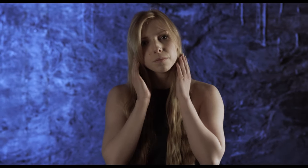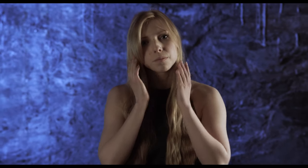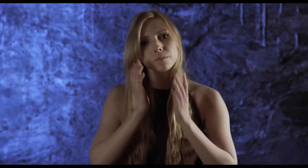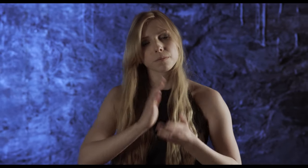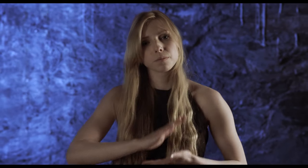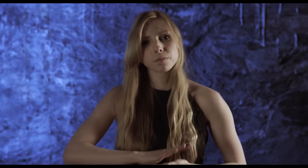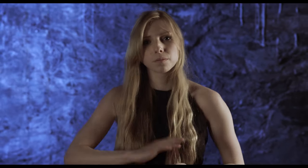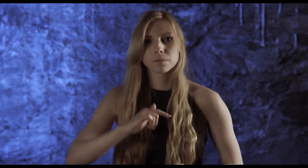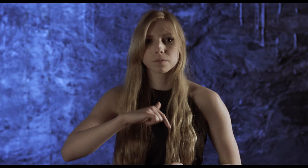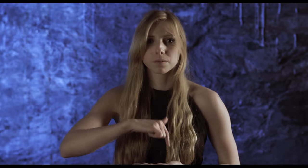So what shall I do?